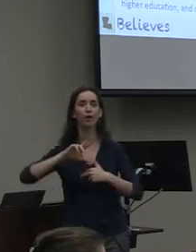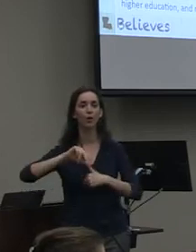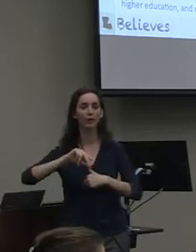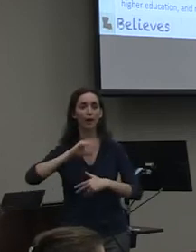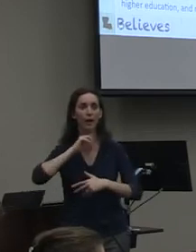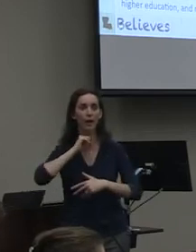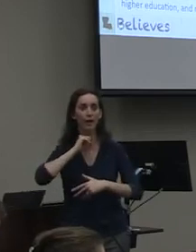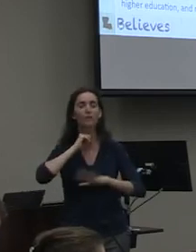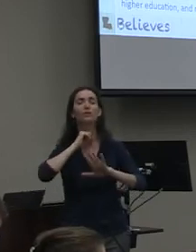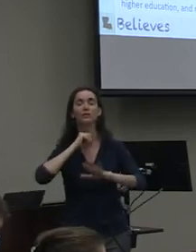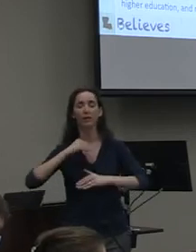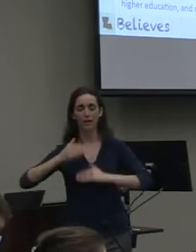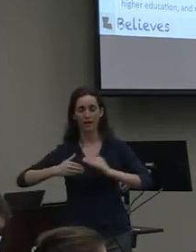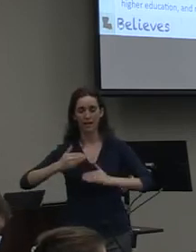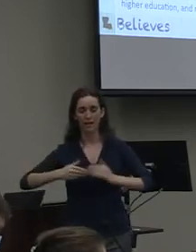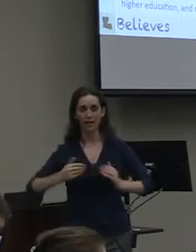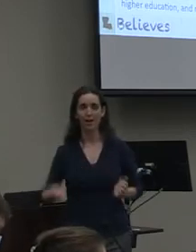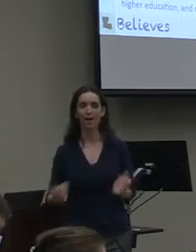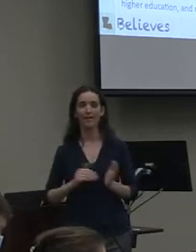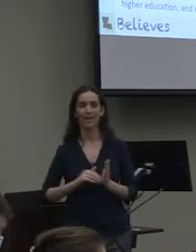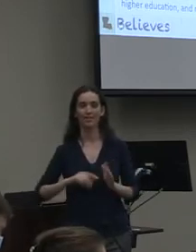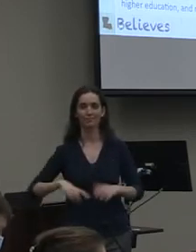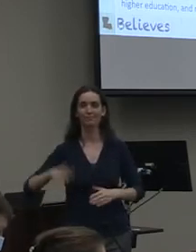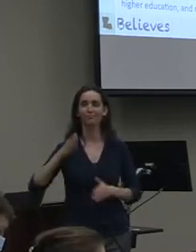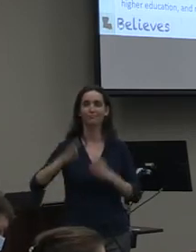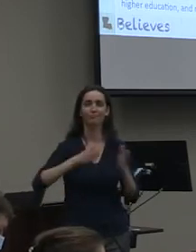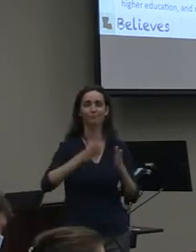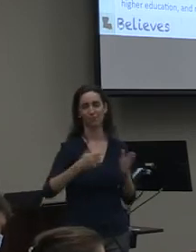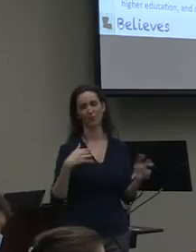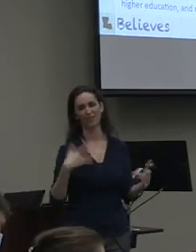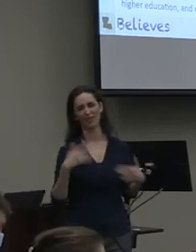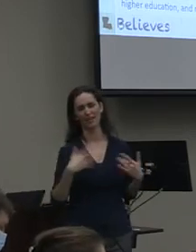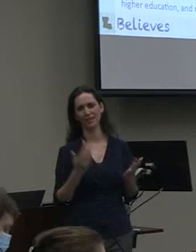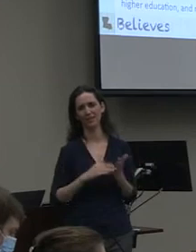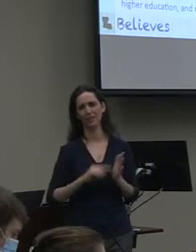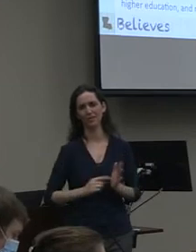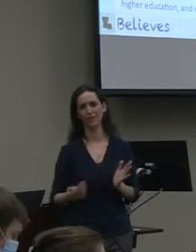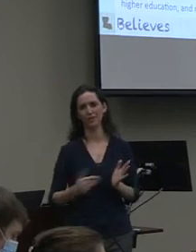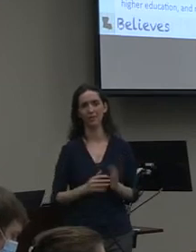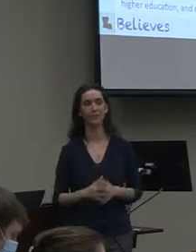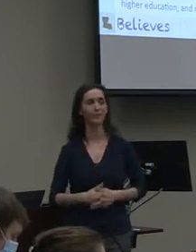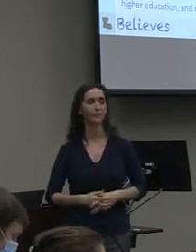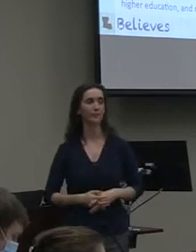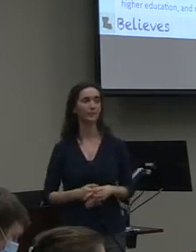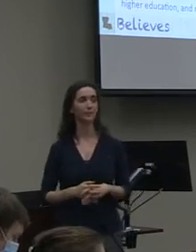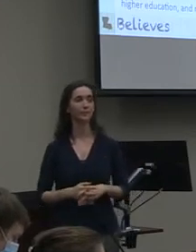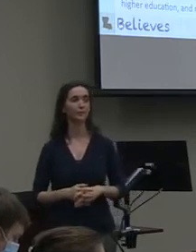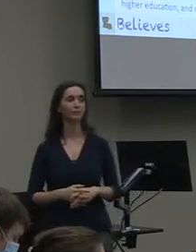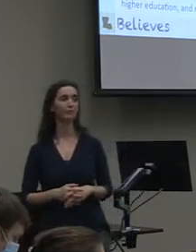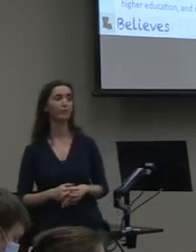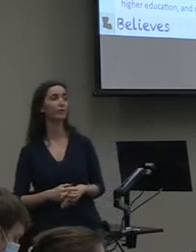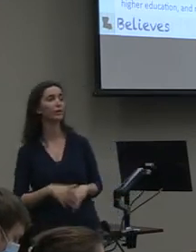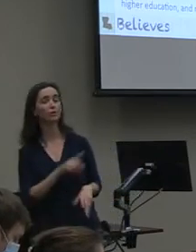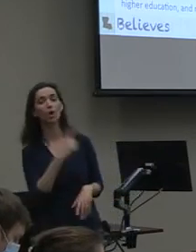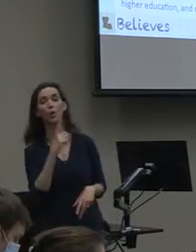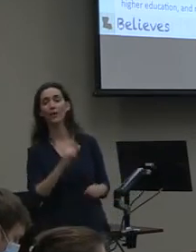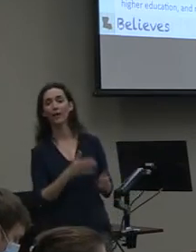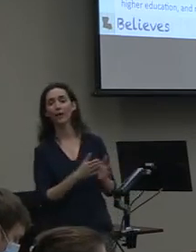we're excited to kind of get back out and go across the state and visit some schools as well. And you can always put in a request